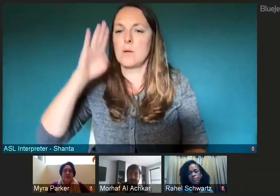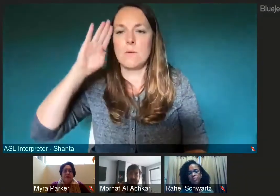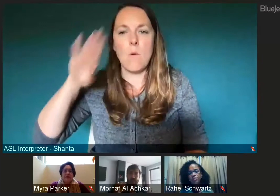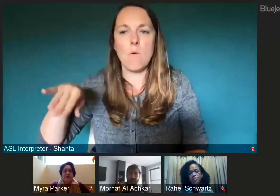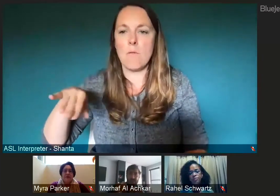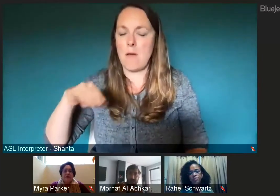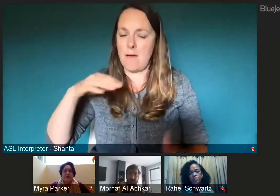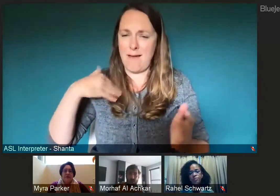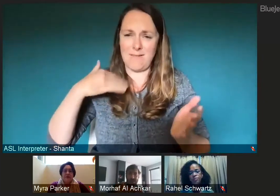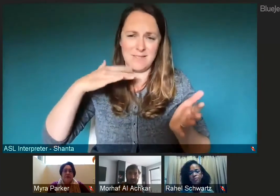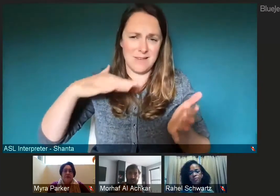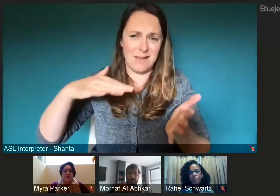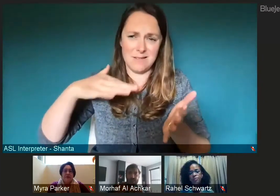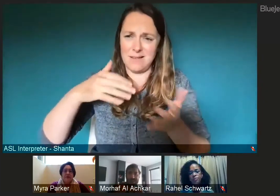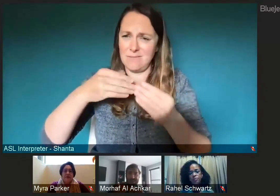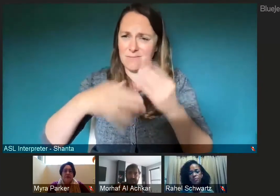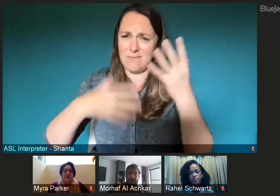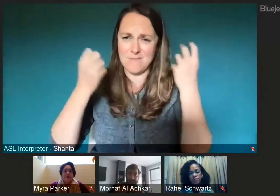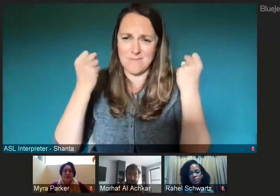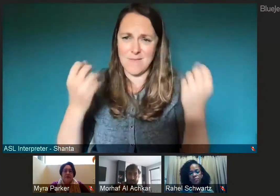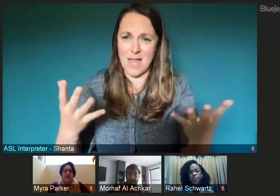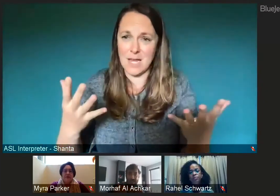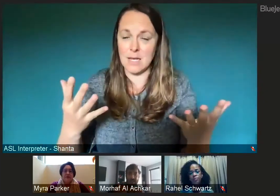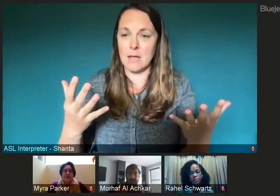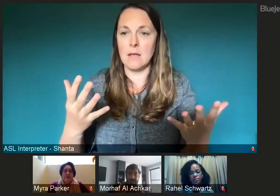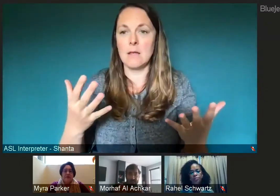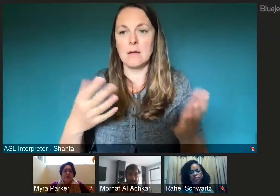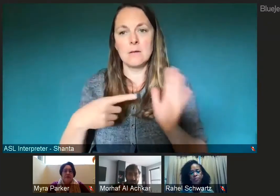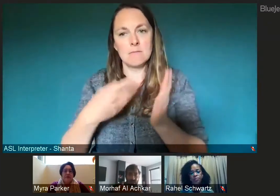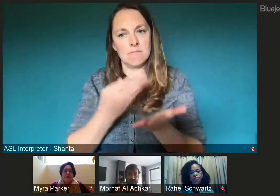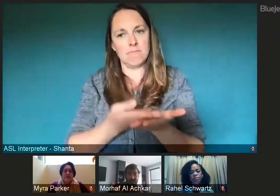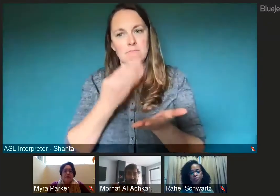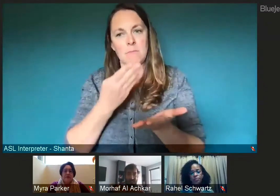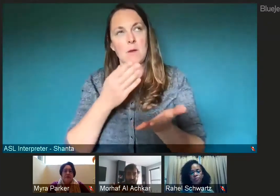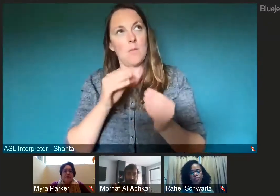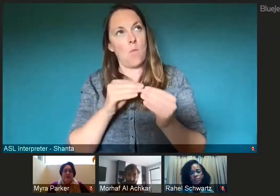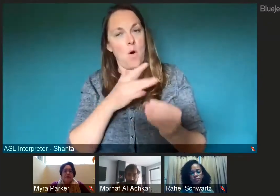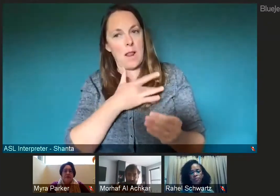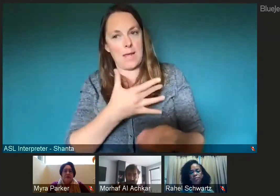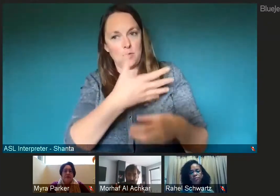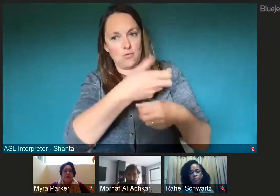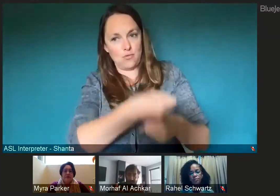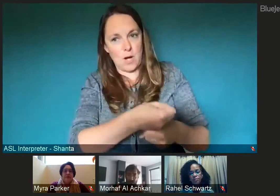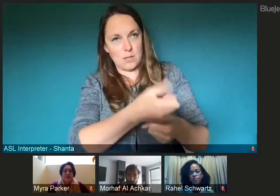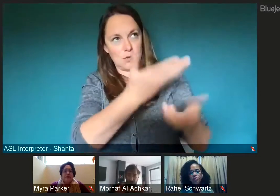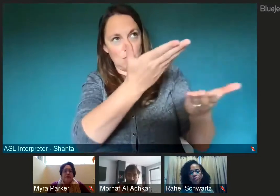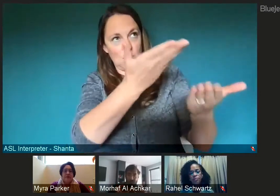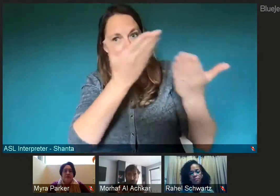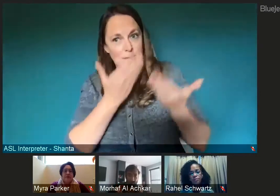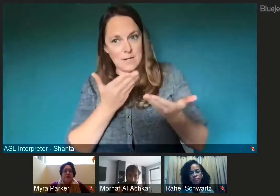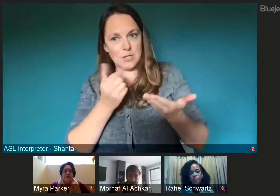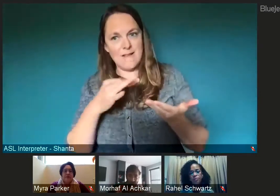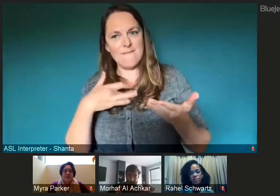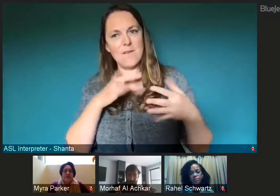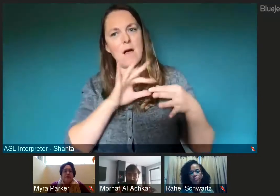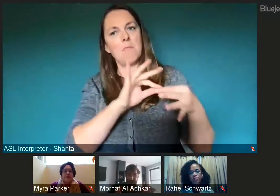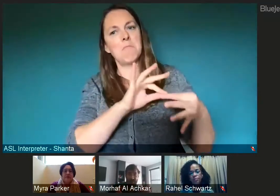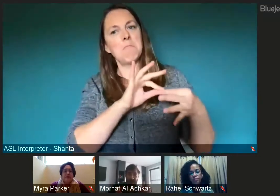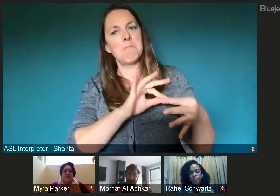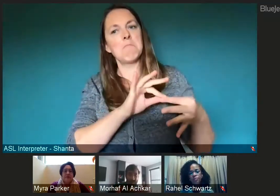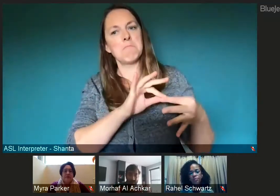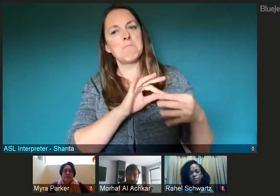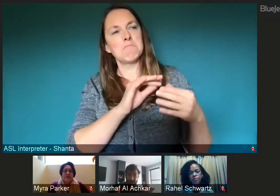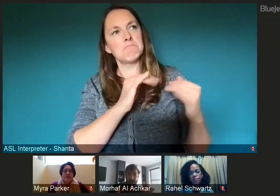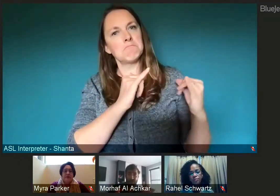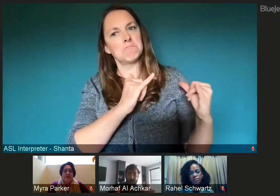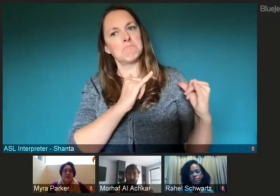after studies, shows that you're more likely to trust the recommendation if you can relate to the provider. We have not